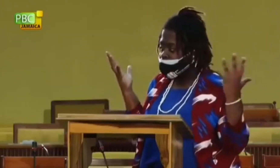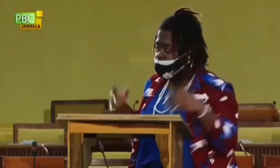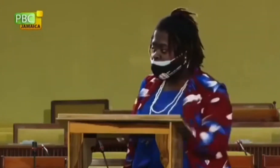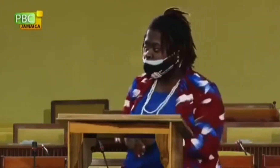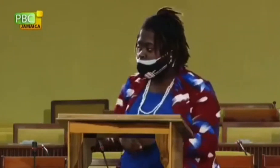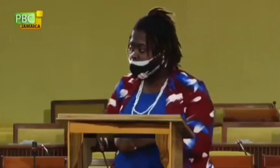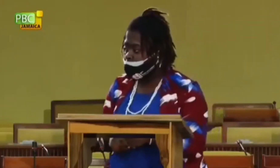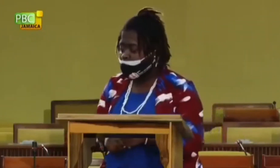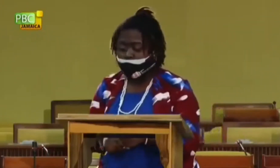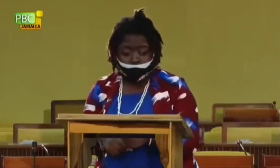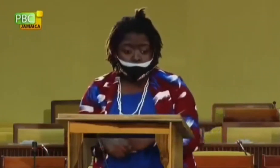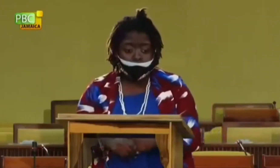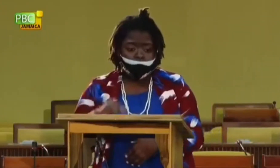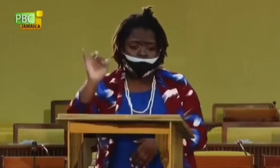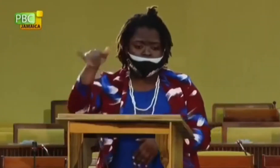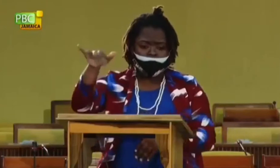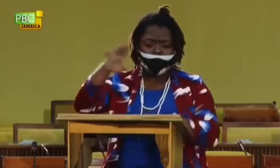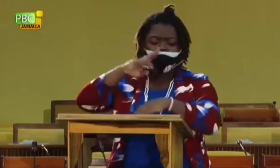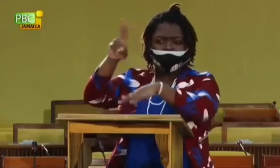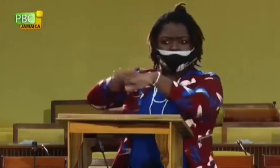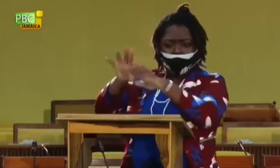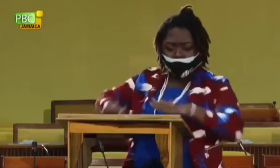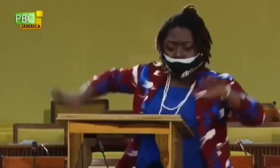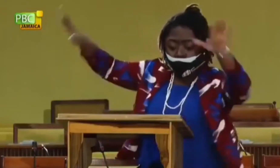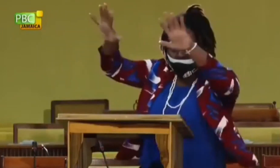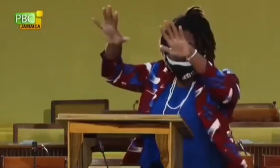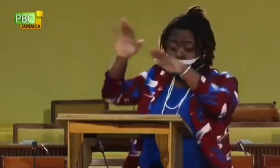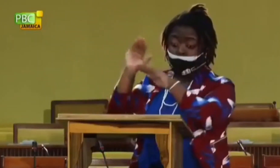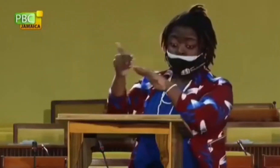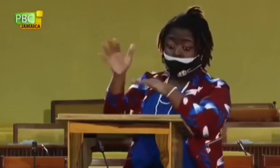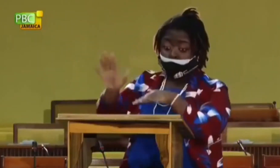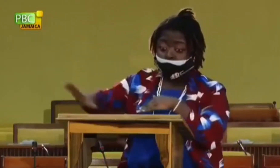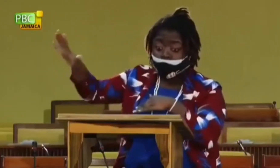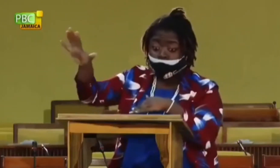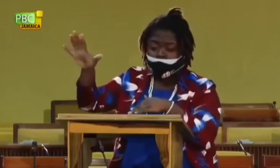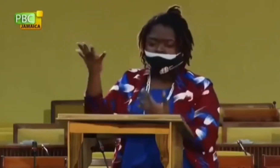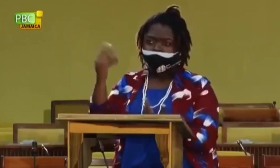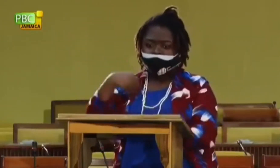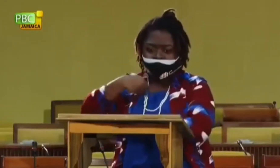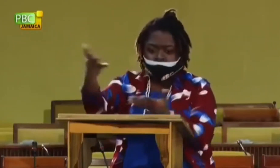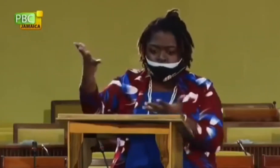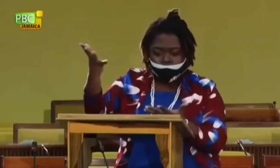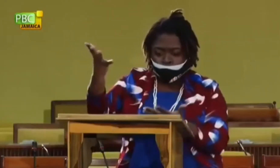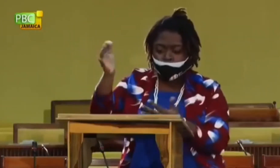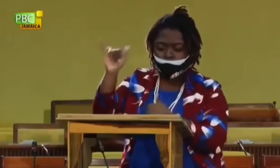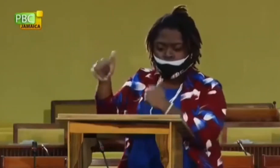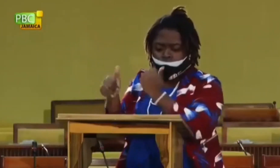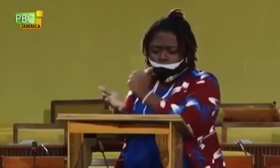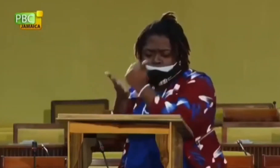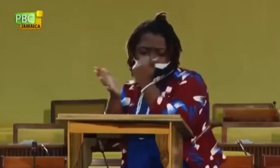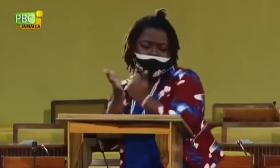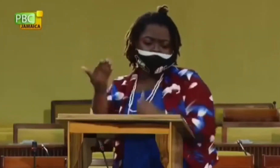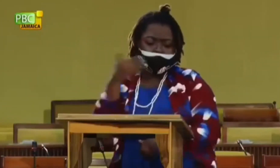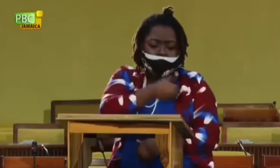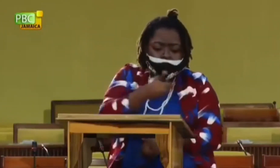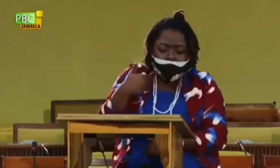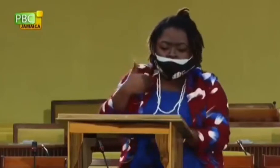support. This is only natural as the Jamaican society is not equipped